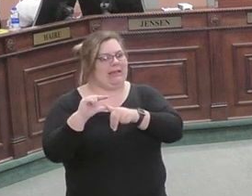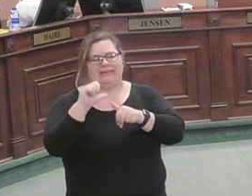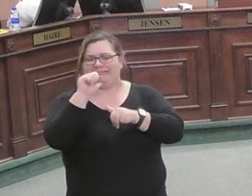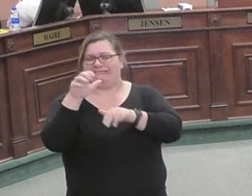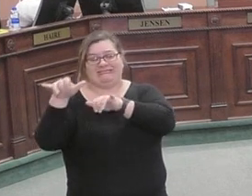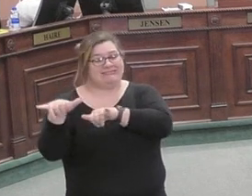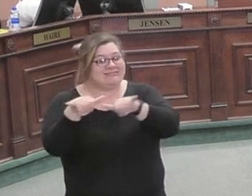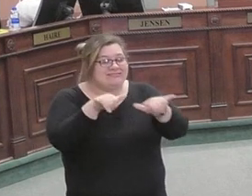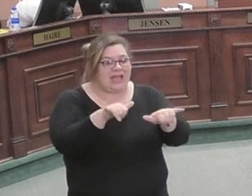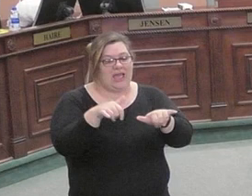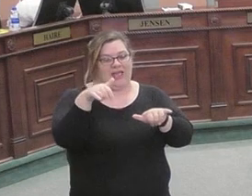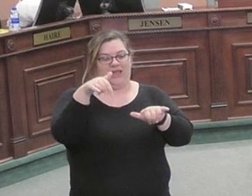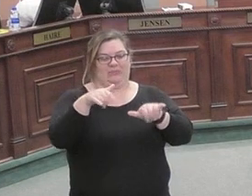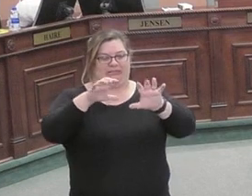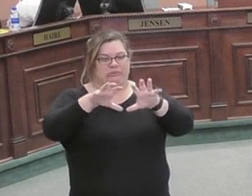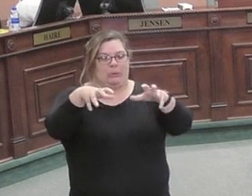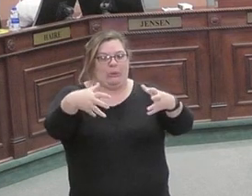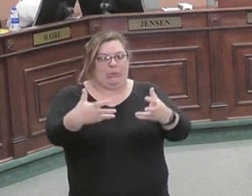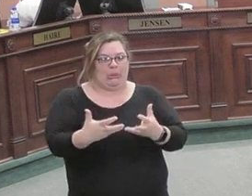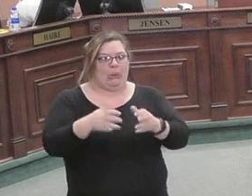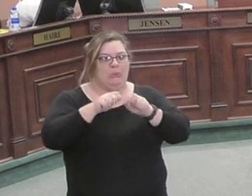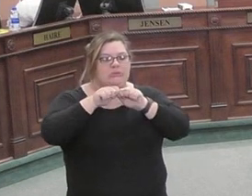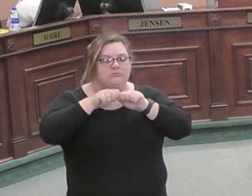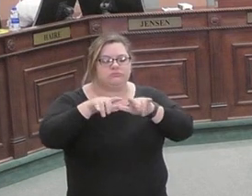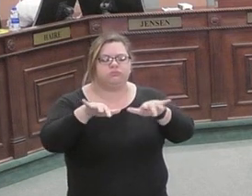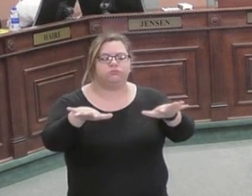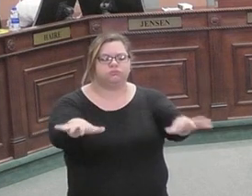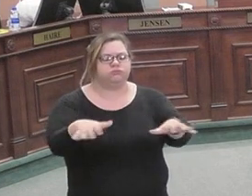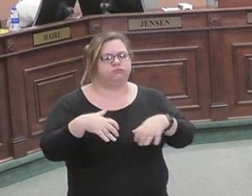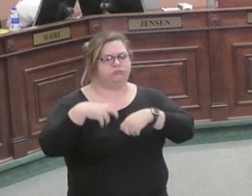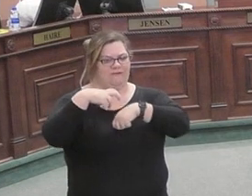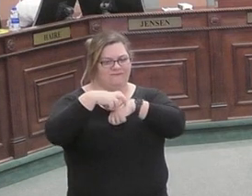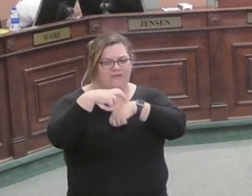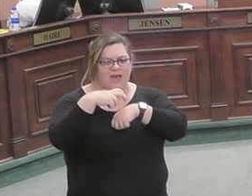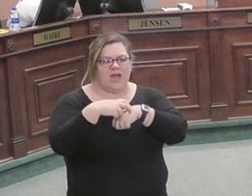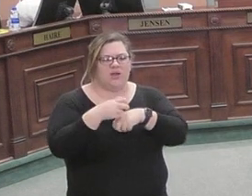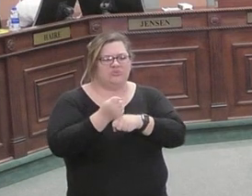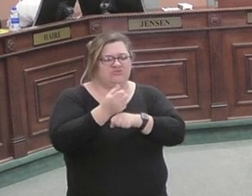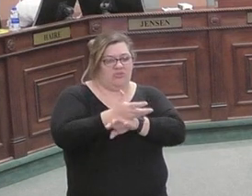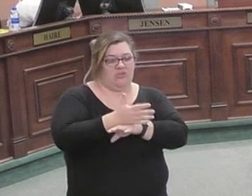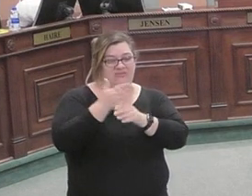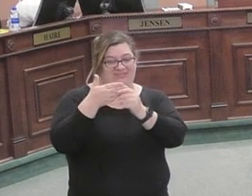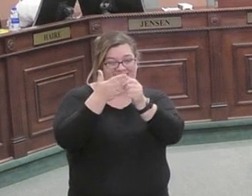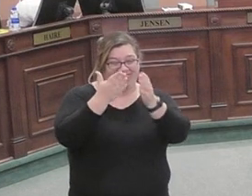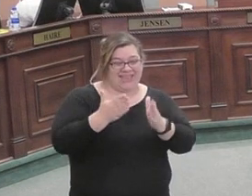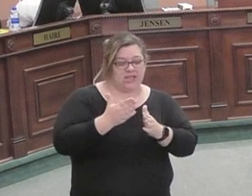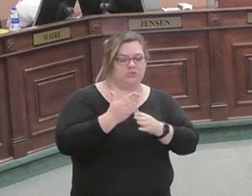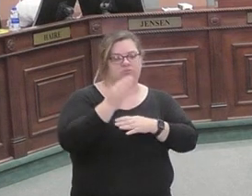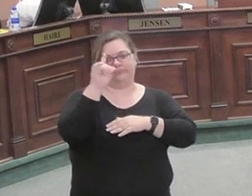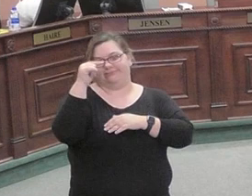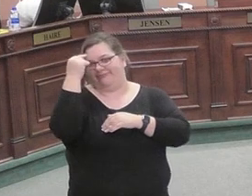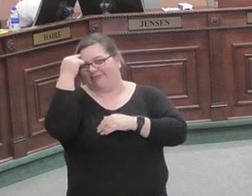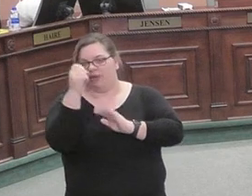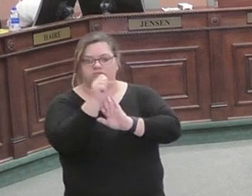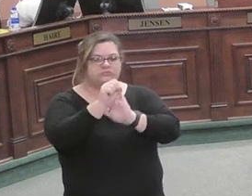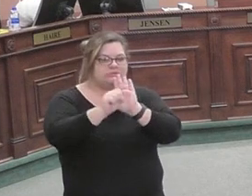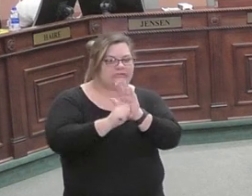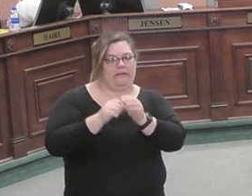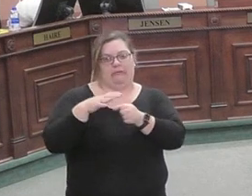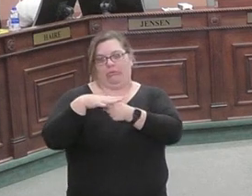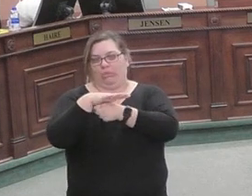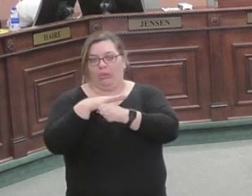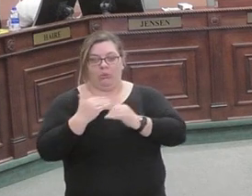global pandemic is causing leadership on both the federal, state, and local level, and all levels of